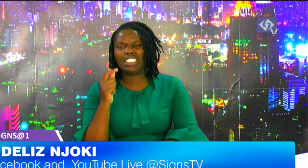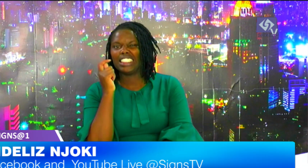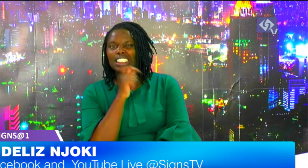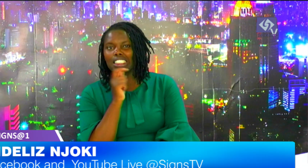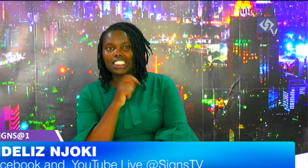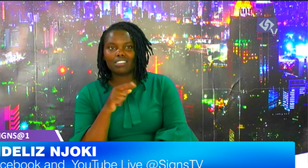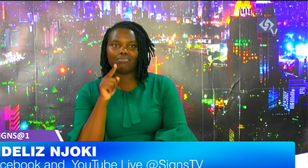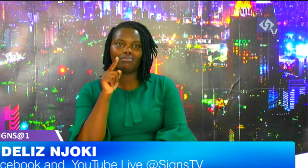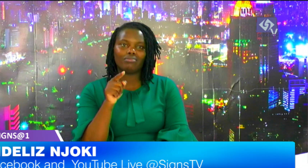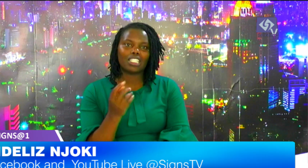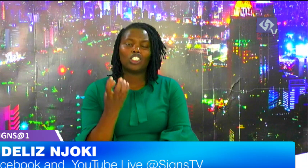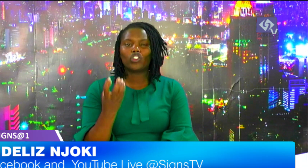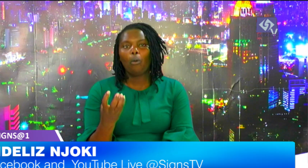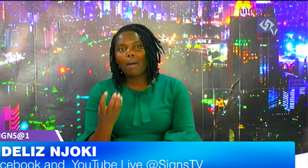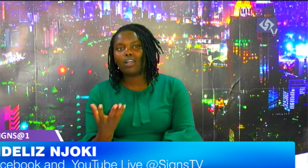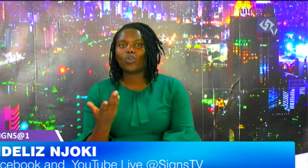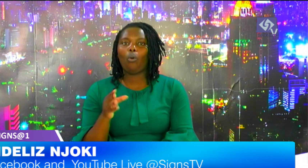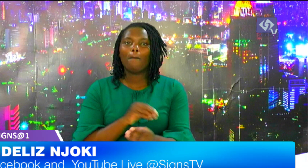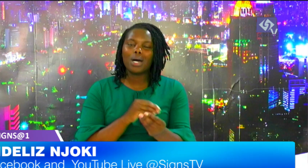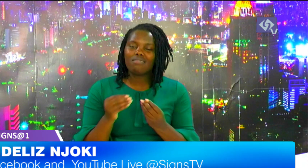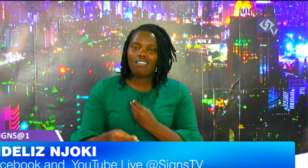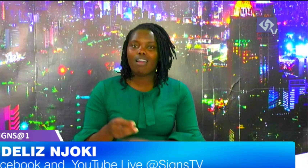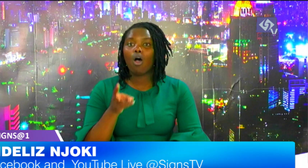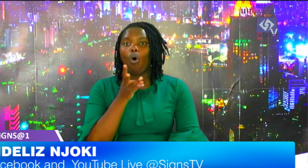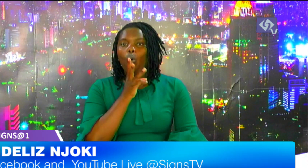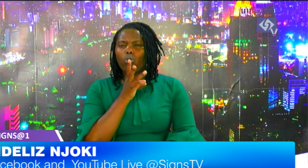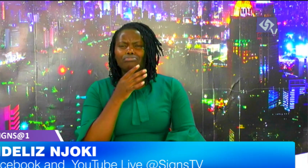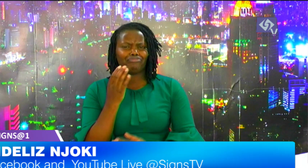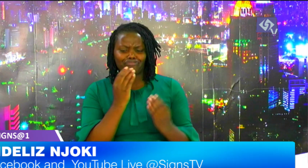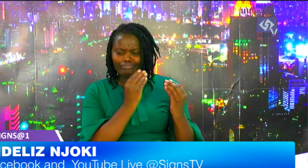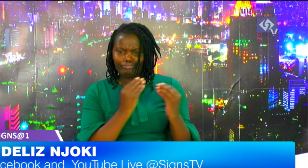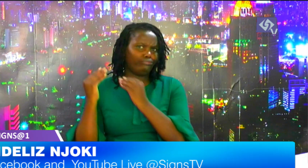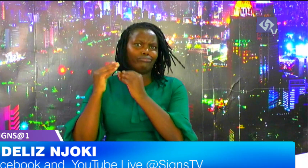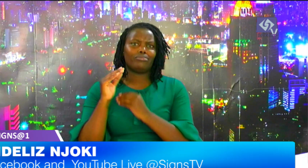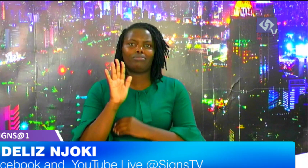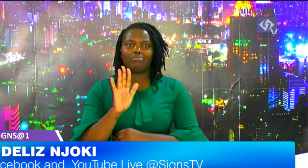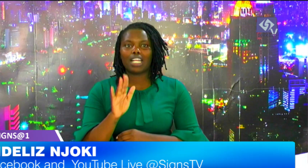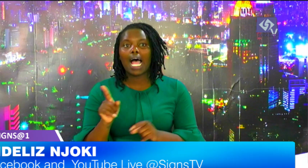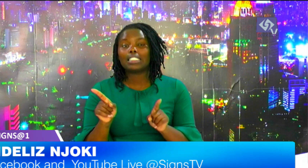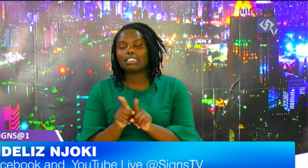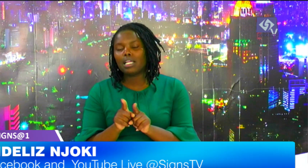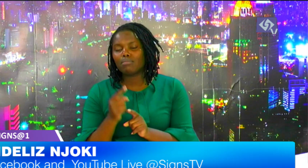tomatoes, bananas, watermelon, green grams, poultry, and dairy.